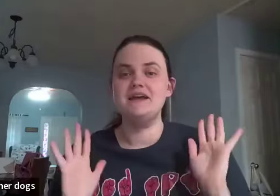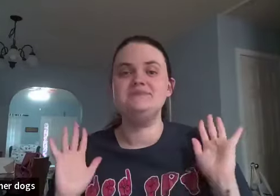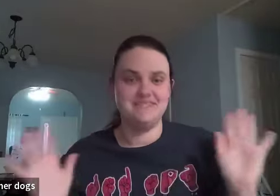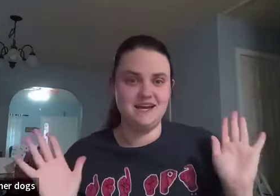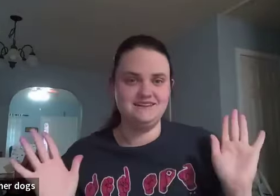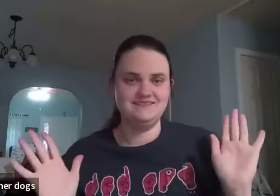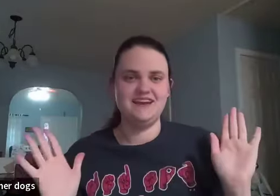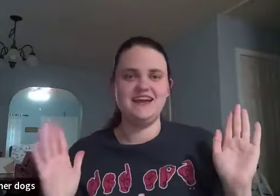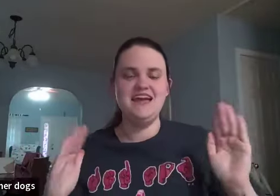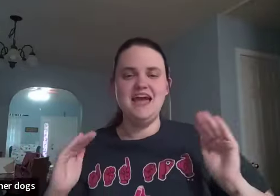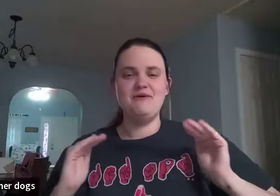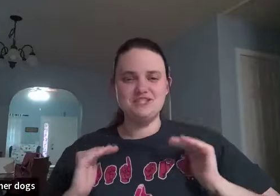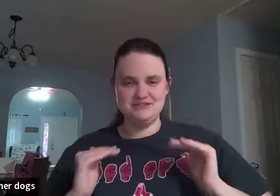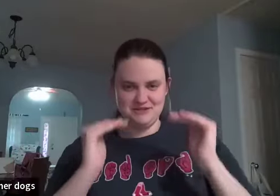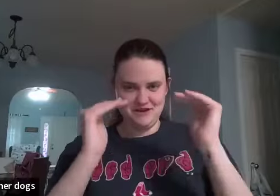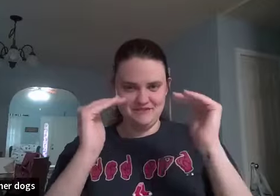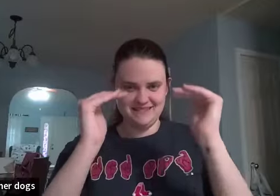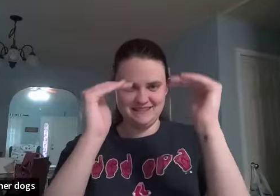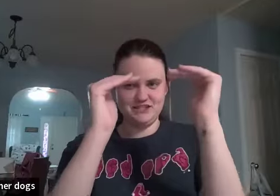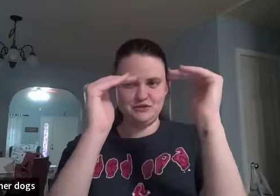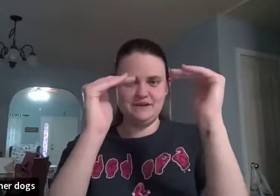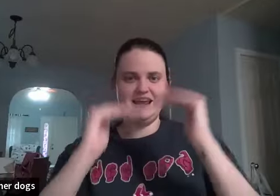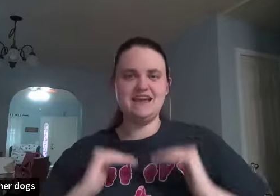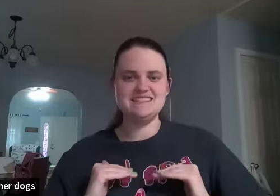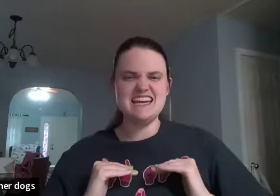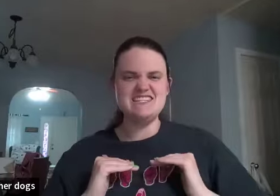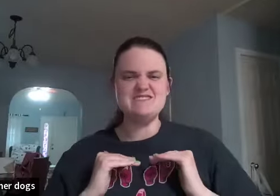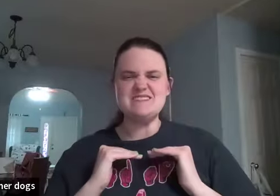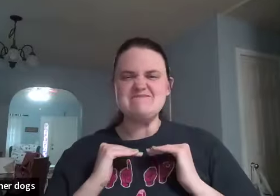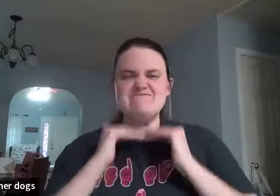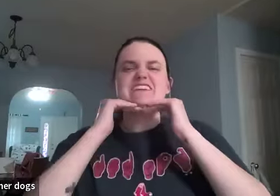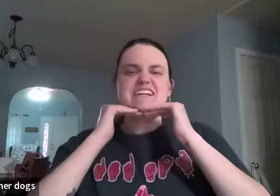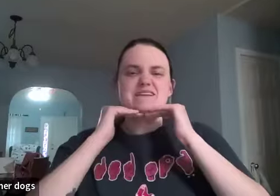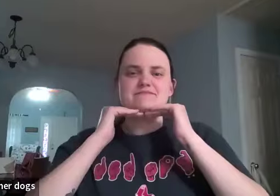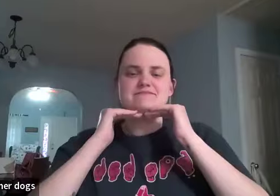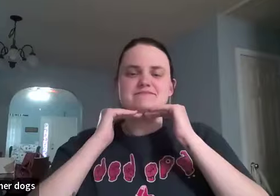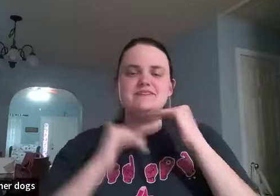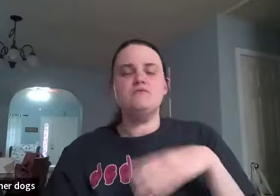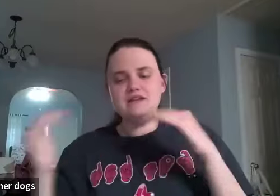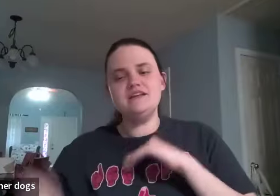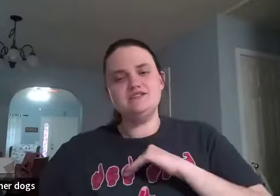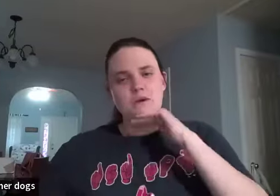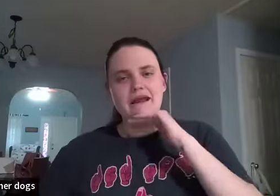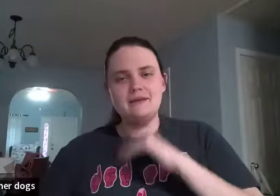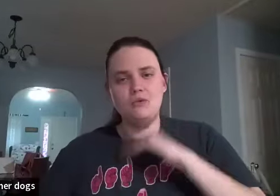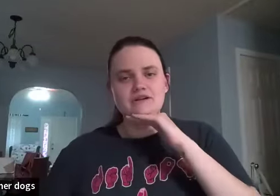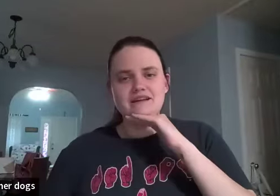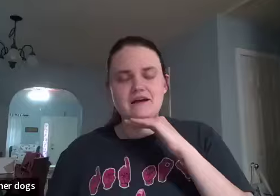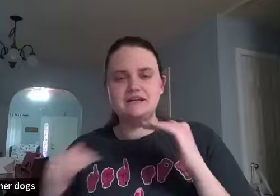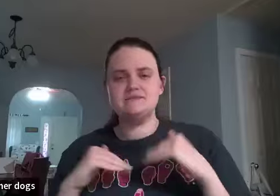I am done. Okay. And what you do is you have basically two bent hands and you go, I'm fed up. Really, it's one hand more nowadays,